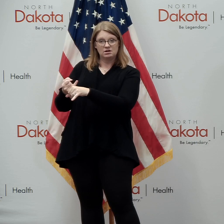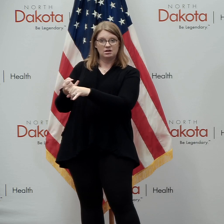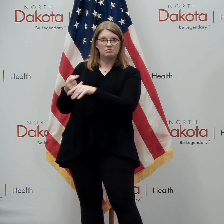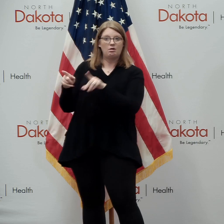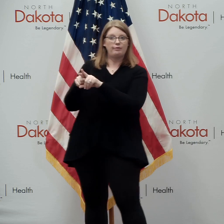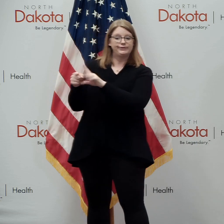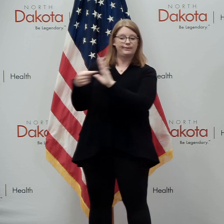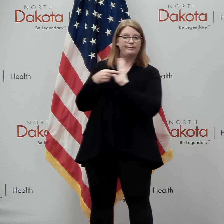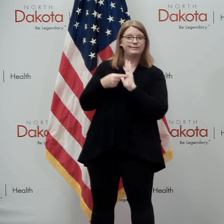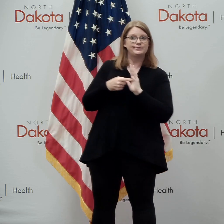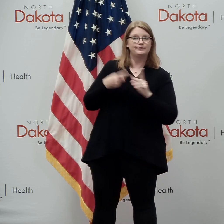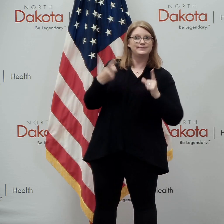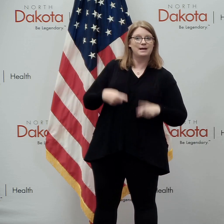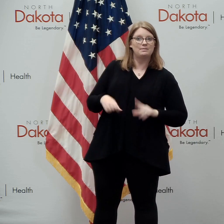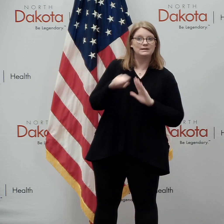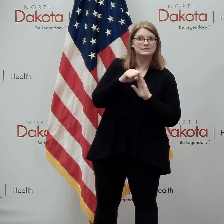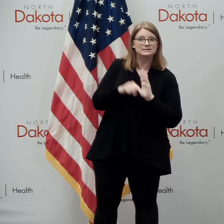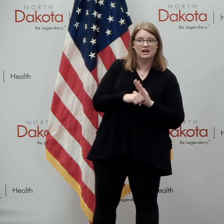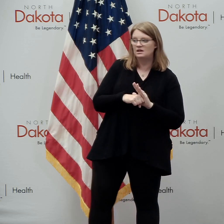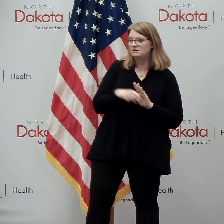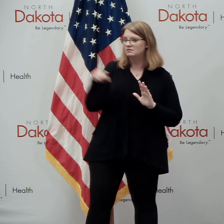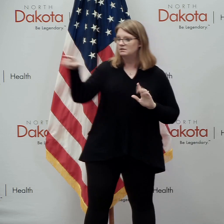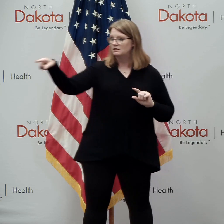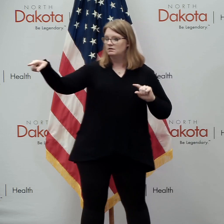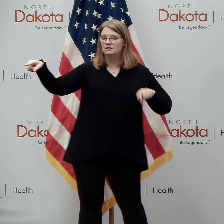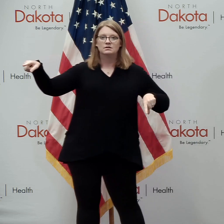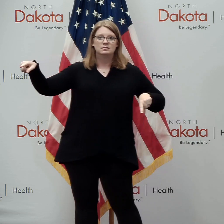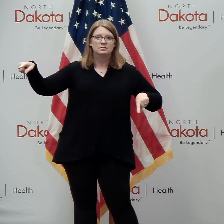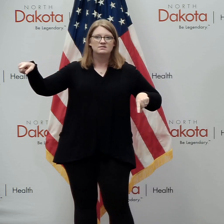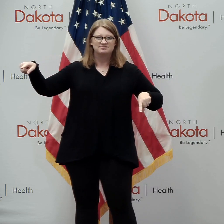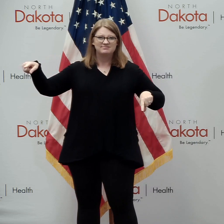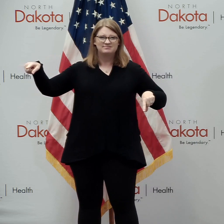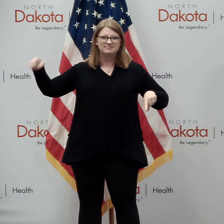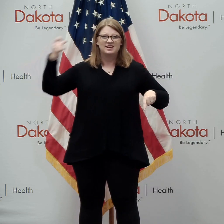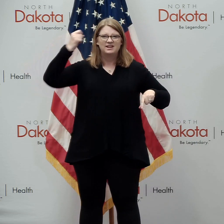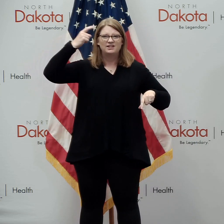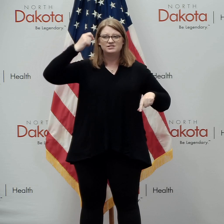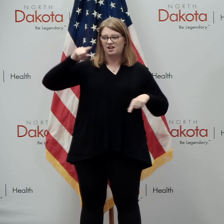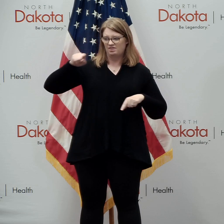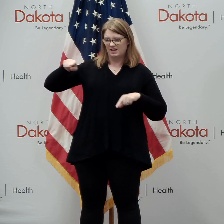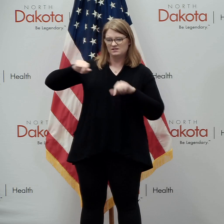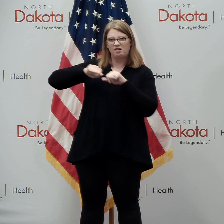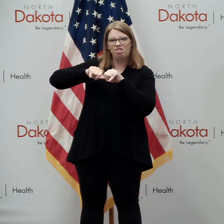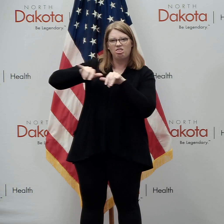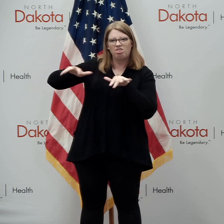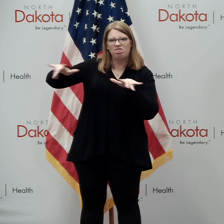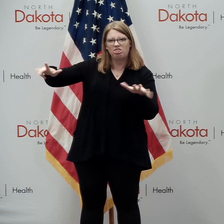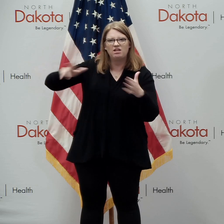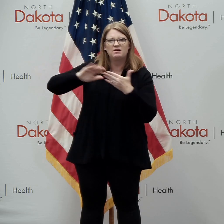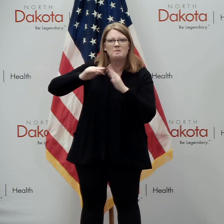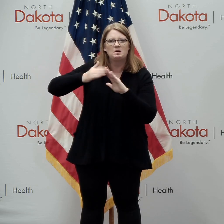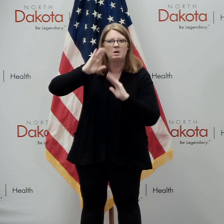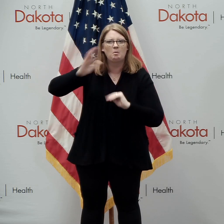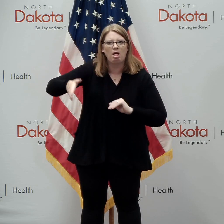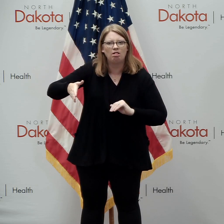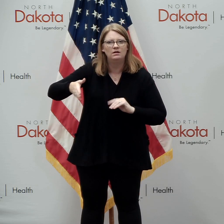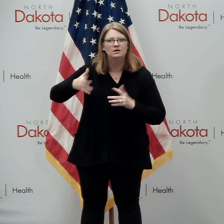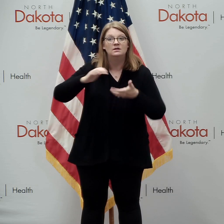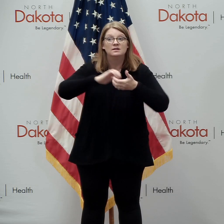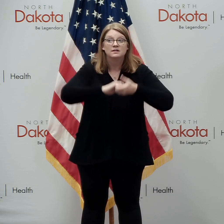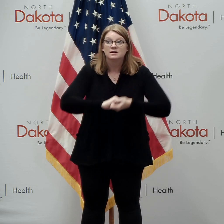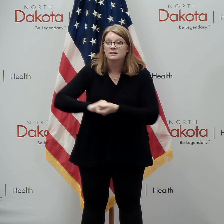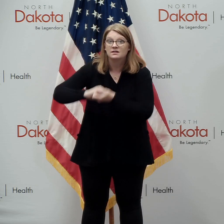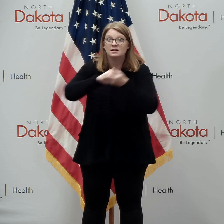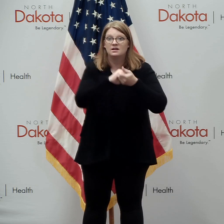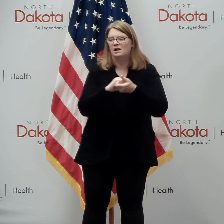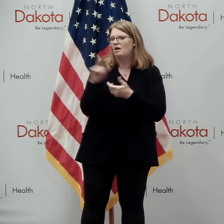high testing and high positives on campus, it probably means that that's going to be going on in the community. And so again, we're all in this together. It's not